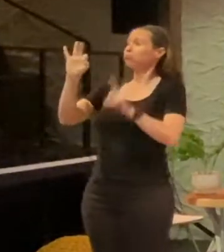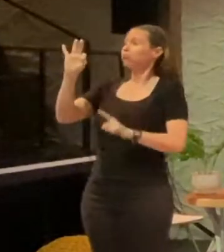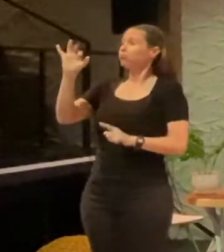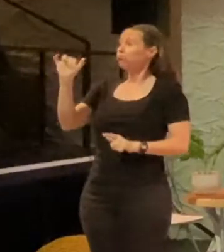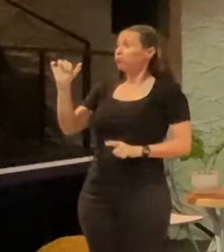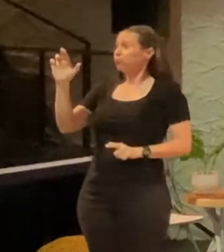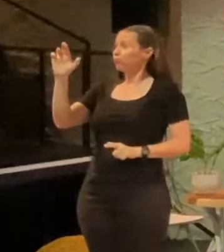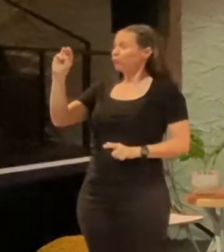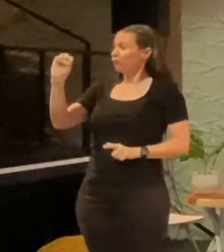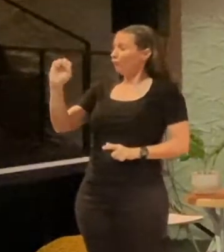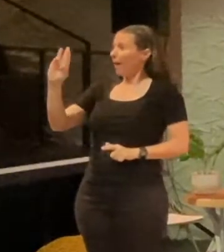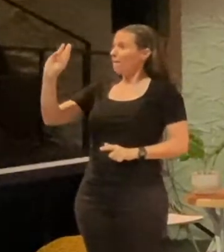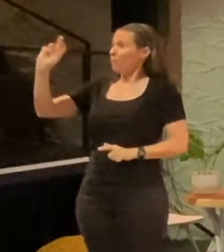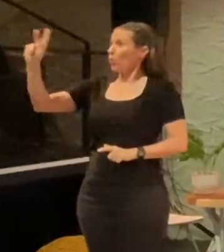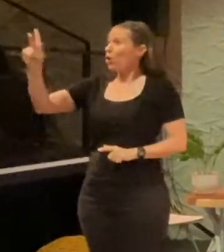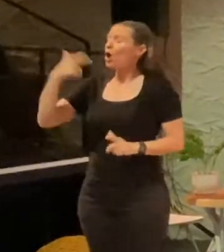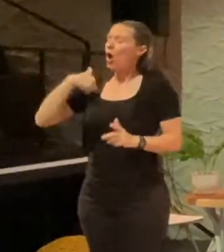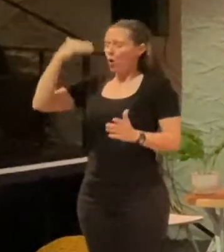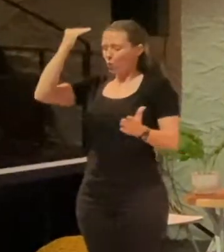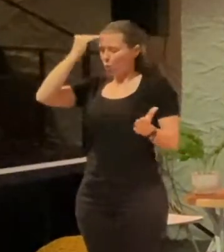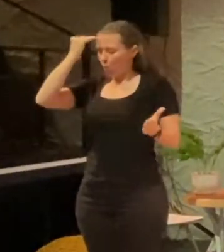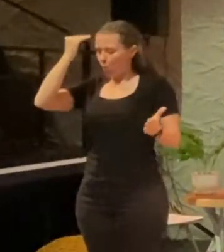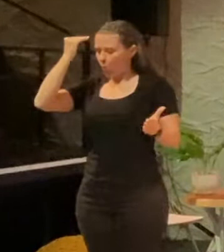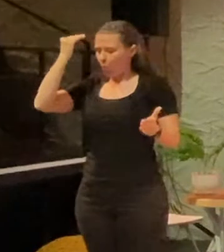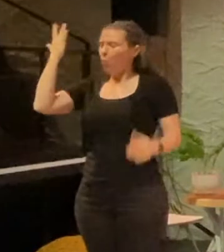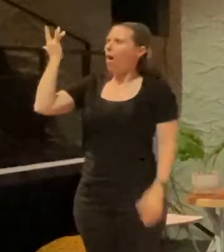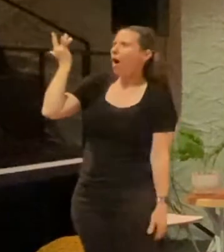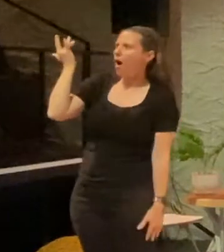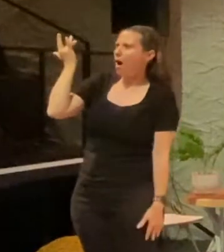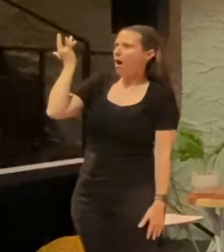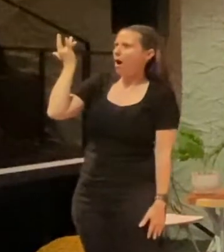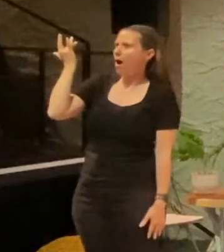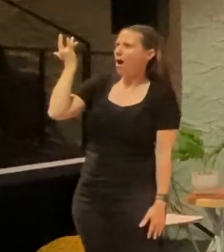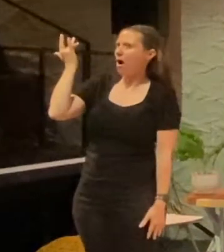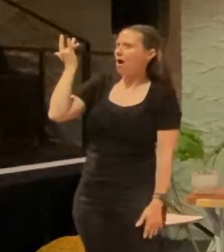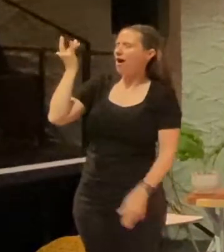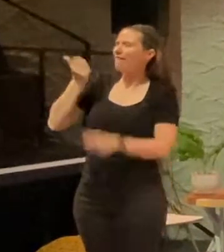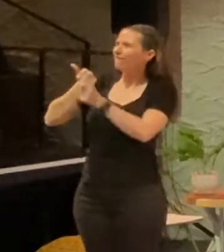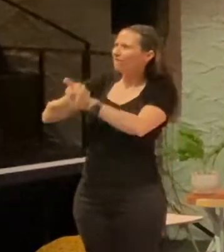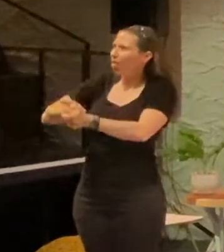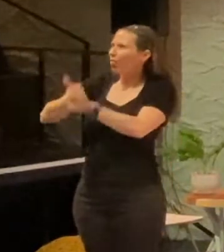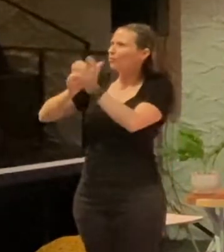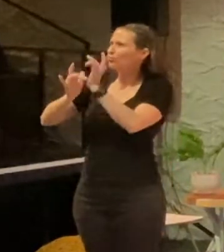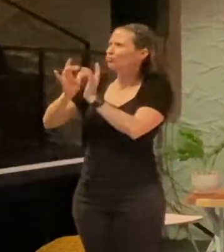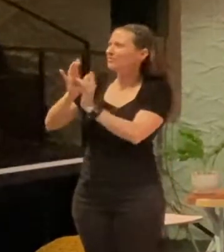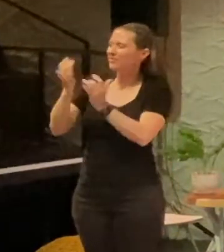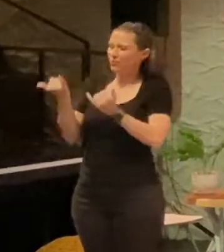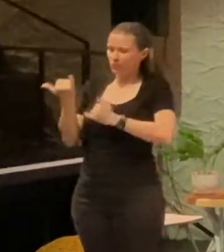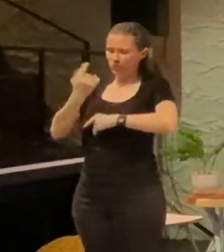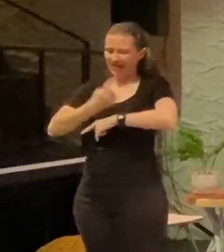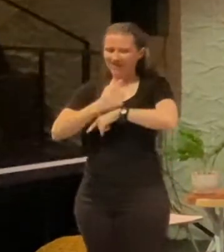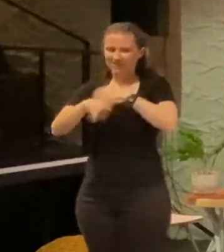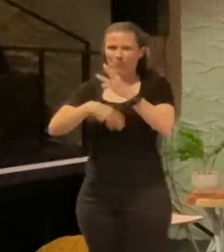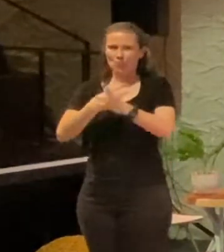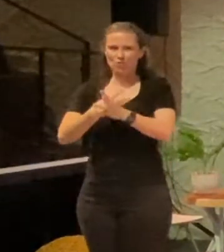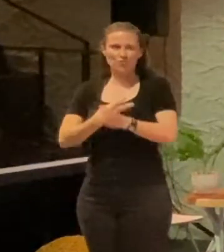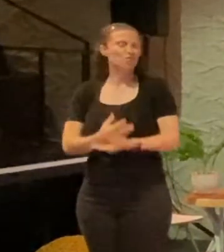holding all this together is know why following Jesus in today's